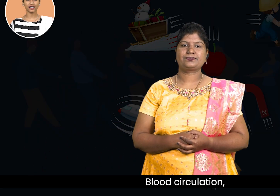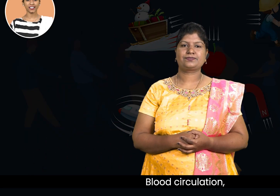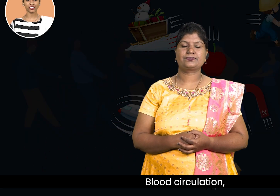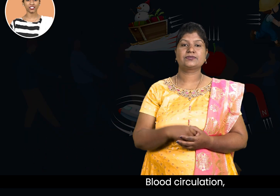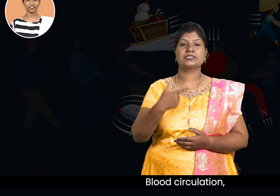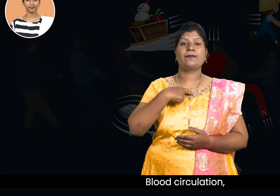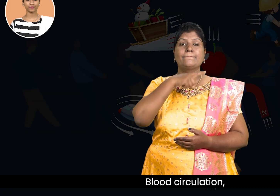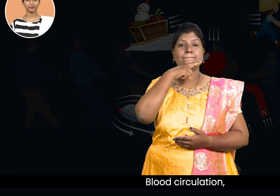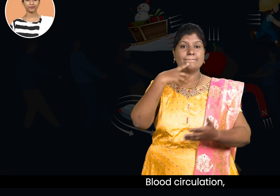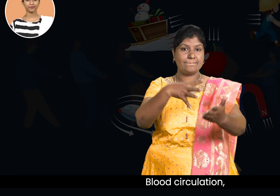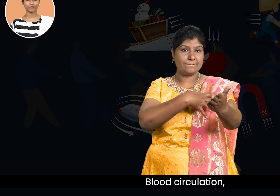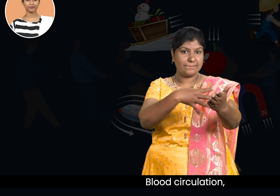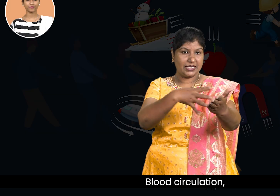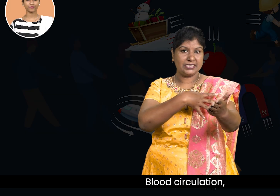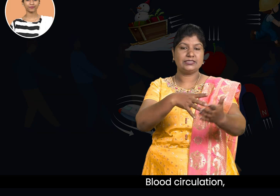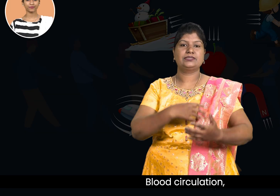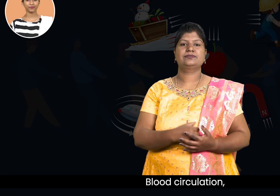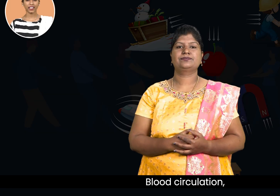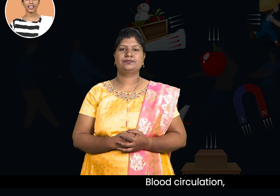blood circulation,